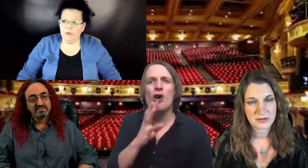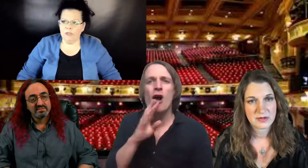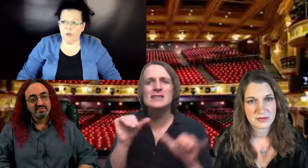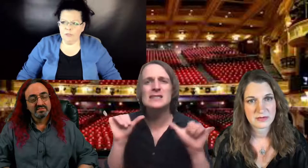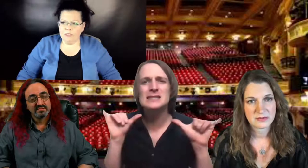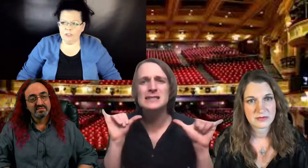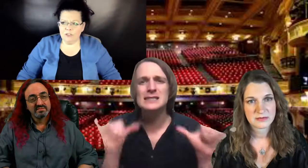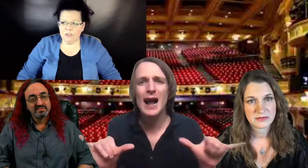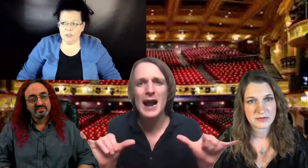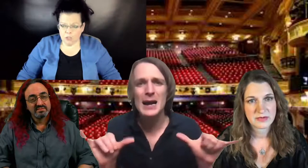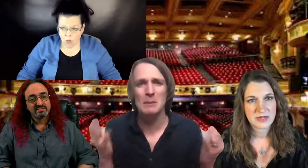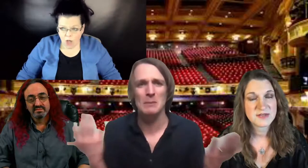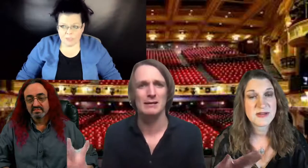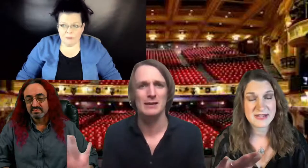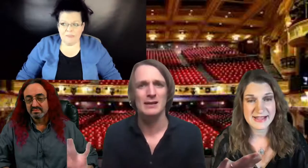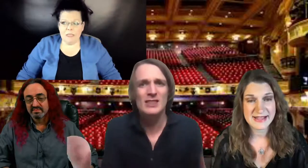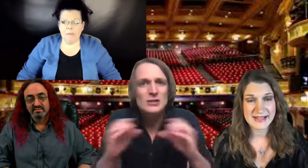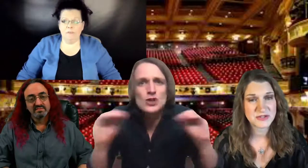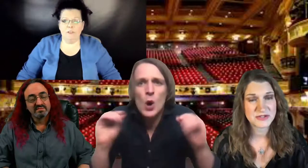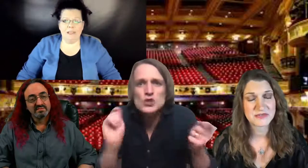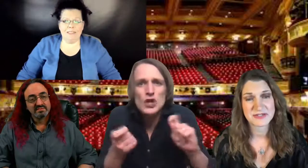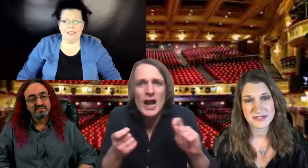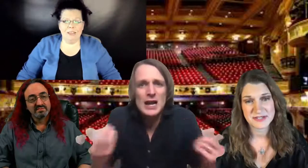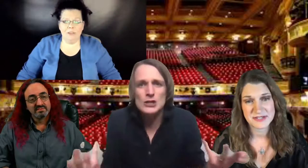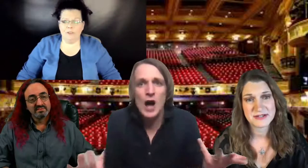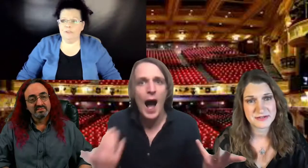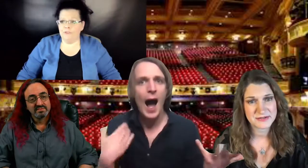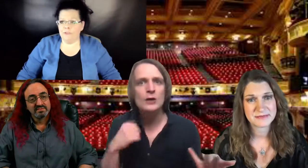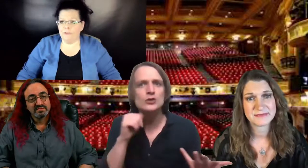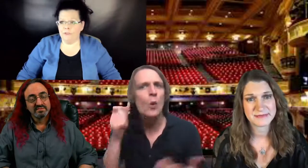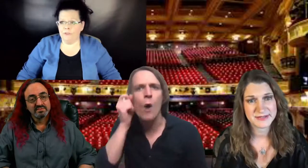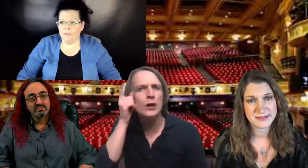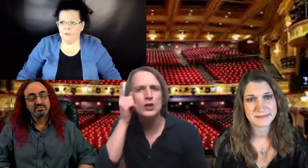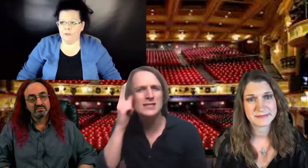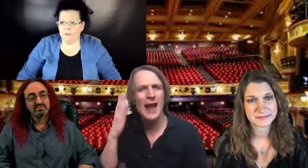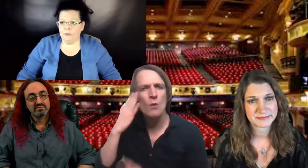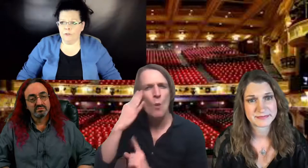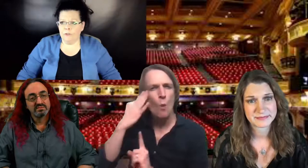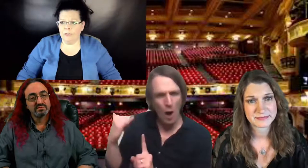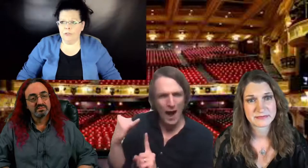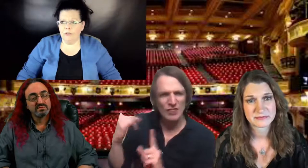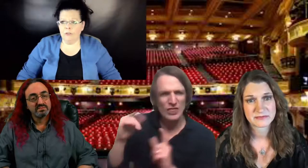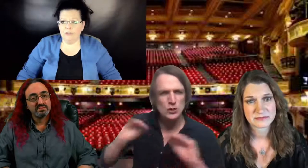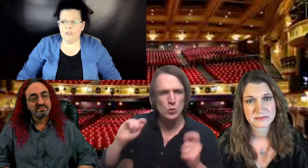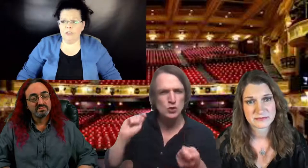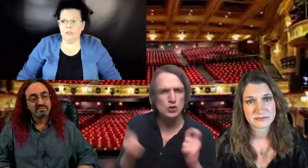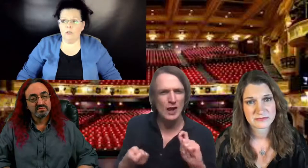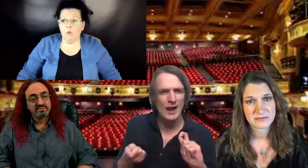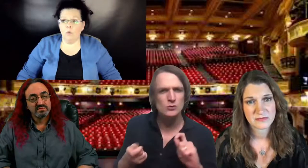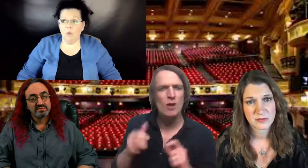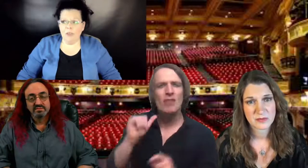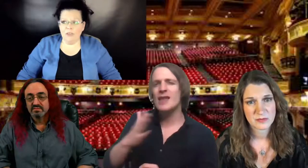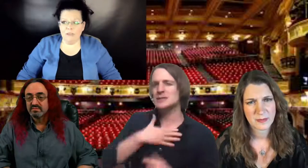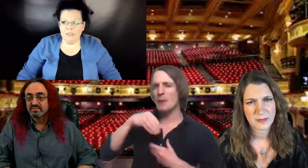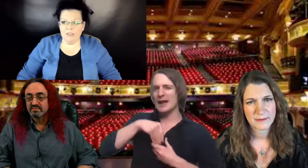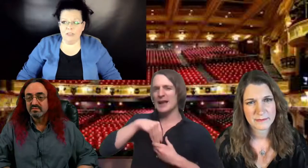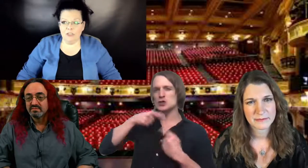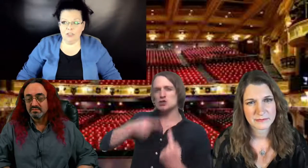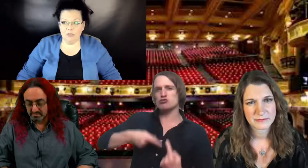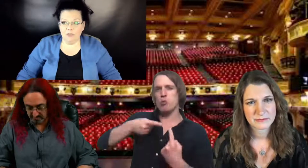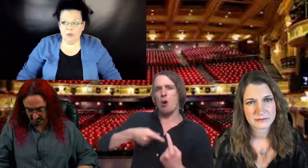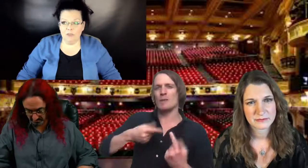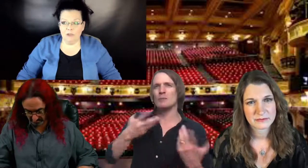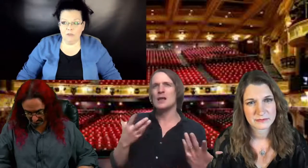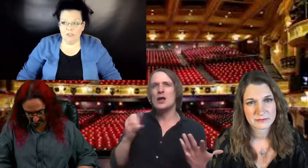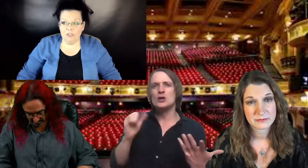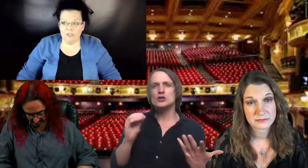been going, you know, intentional, the talk has been the last 10 years. Yeah. And I don't understand why there isn't any